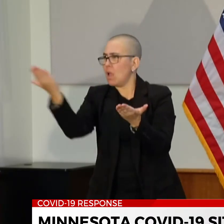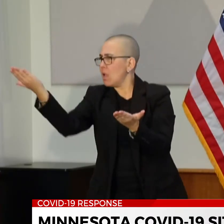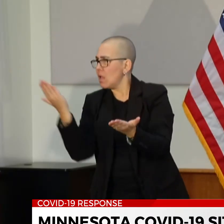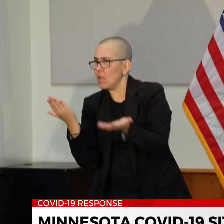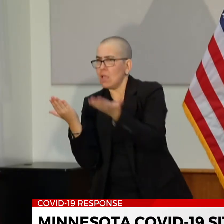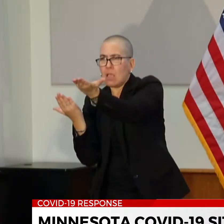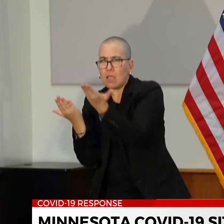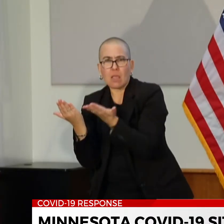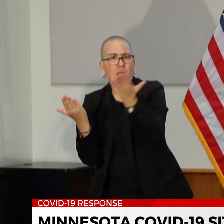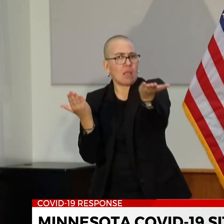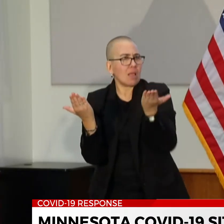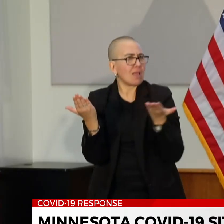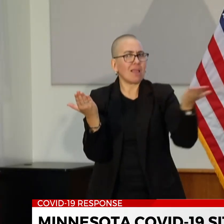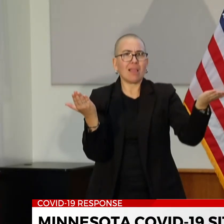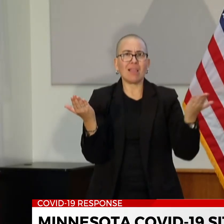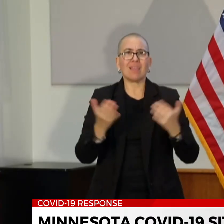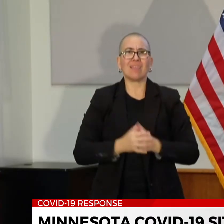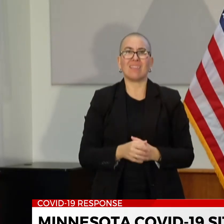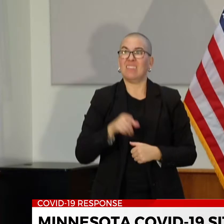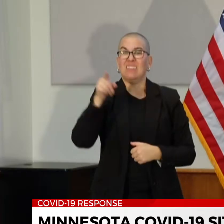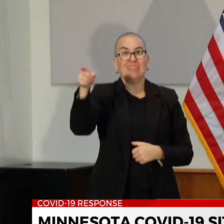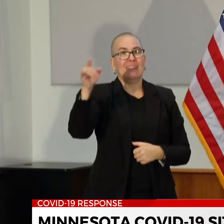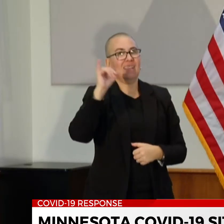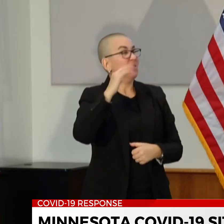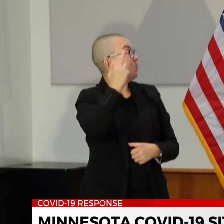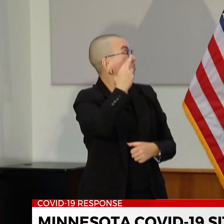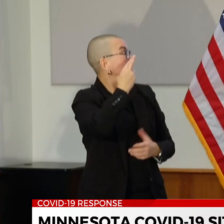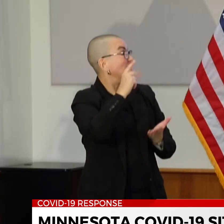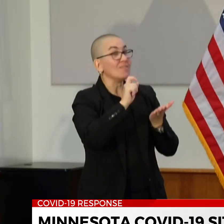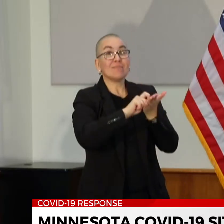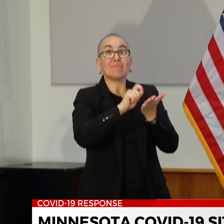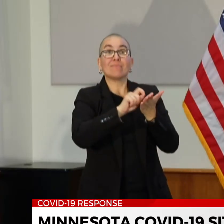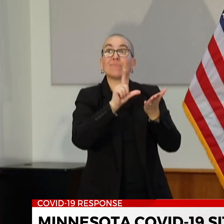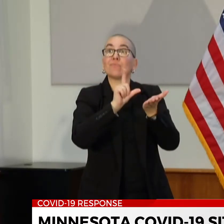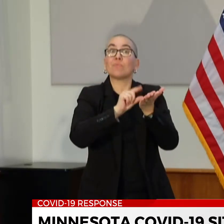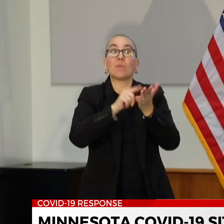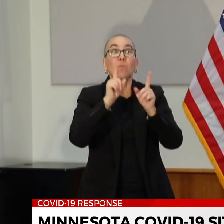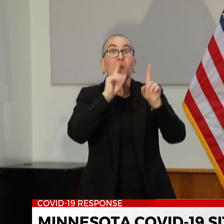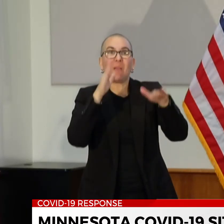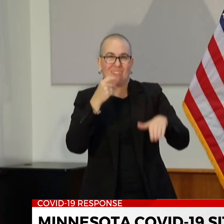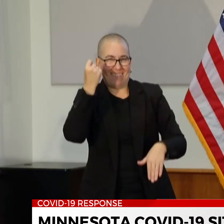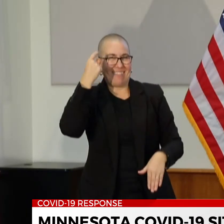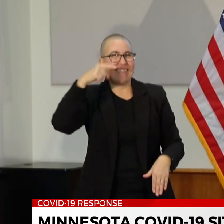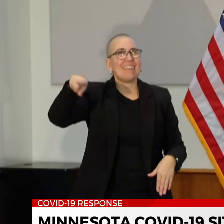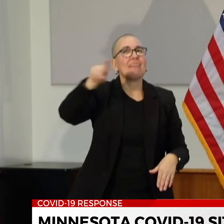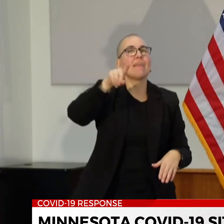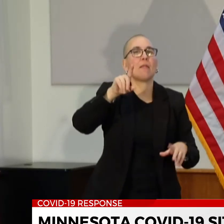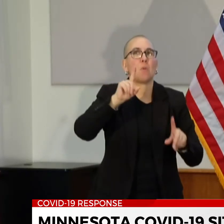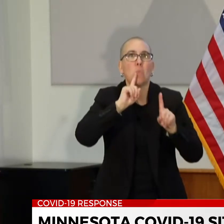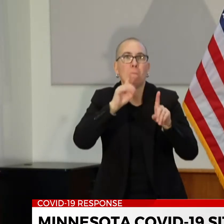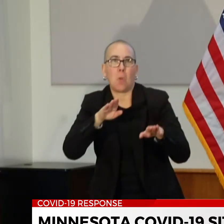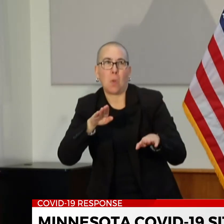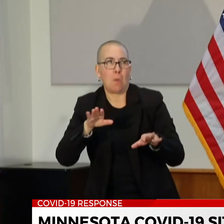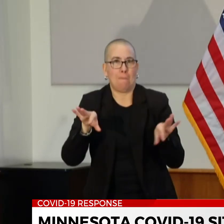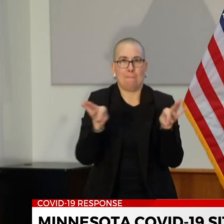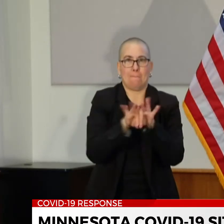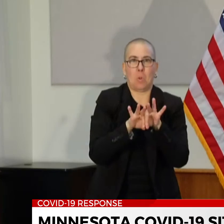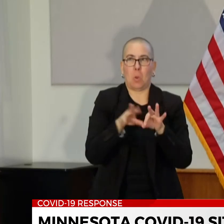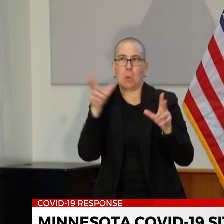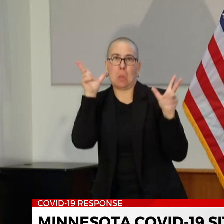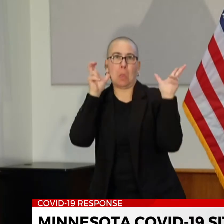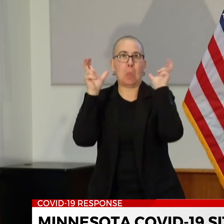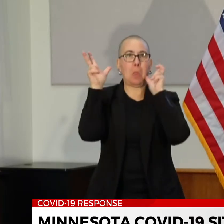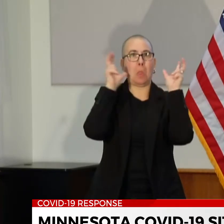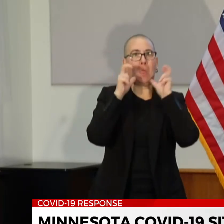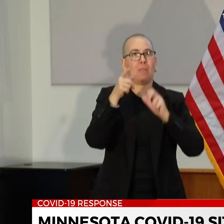that journalism is more important than ever, trying to get back some, and again, early on in this whole thing, undermining the media's ability to report